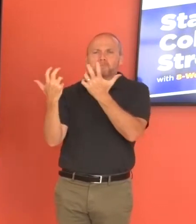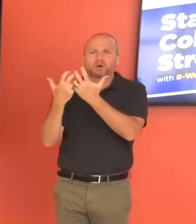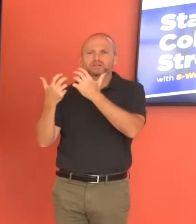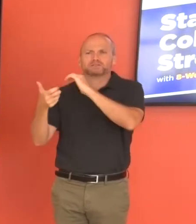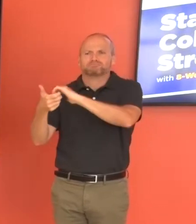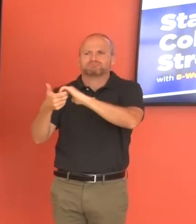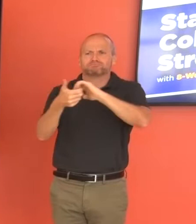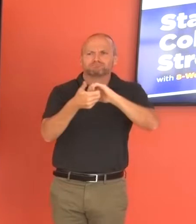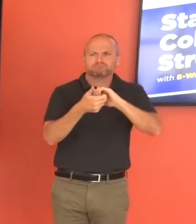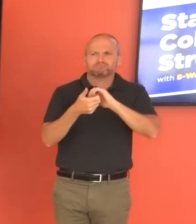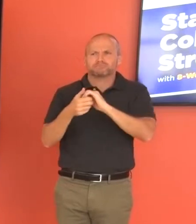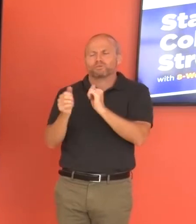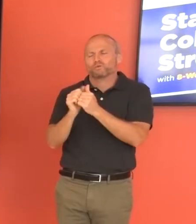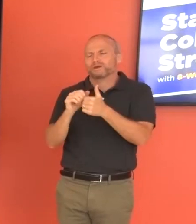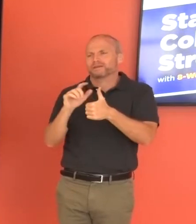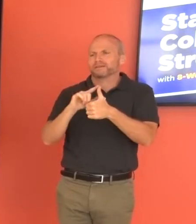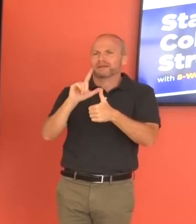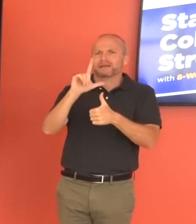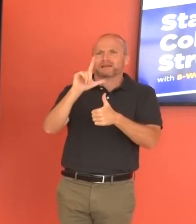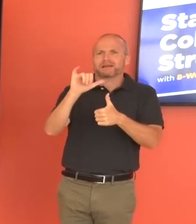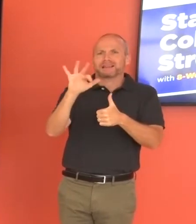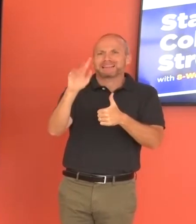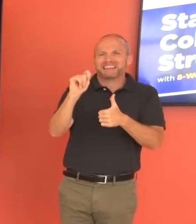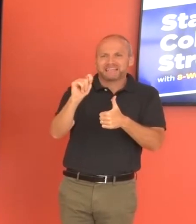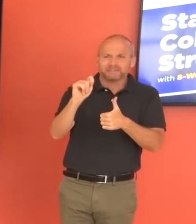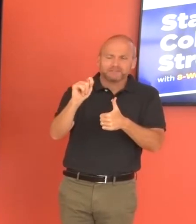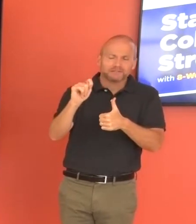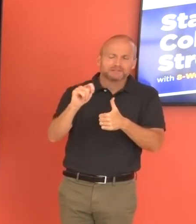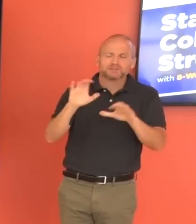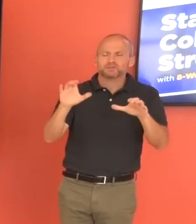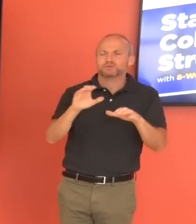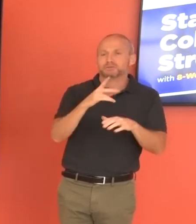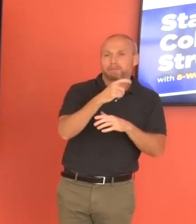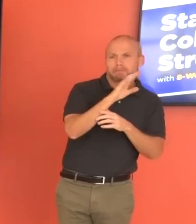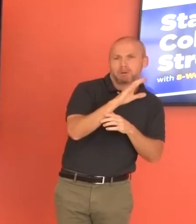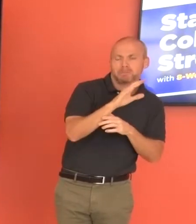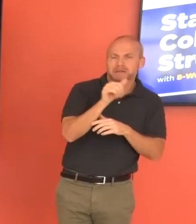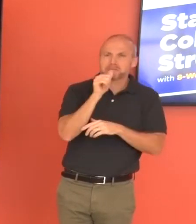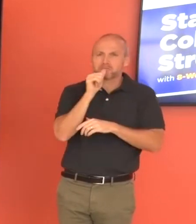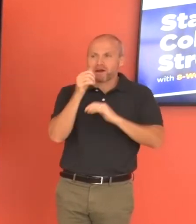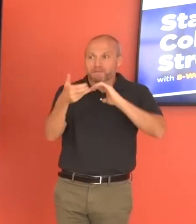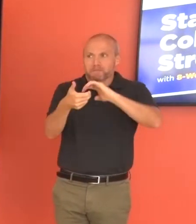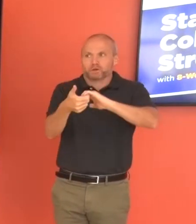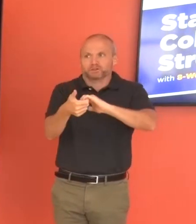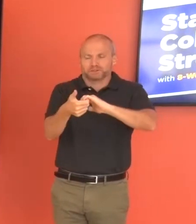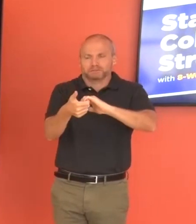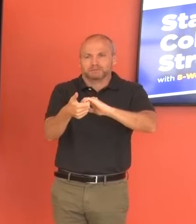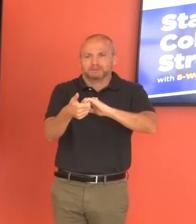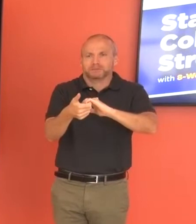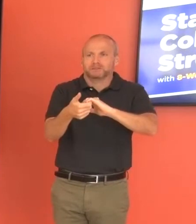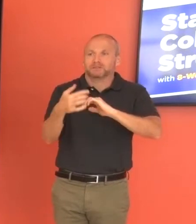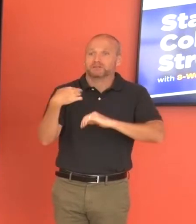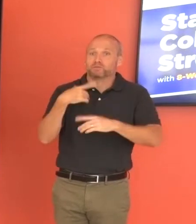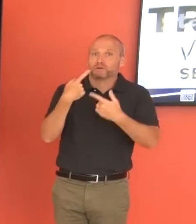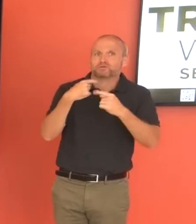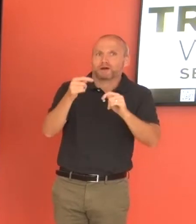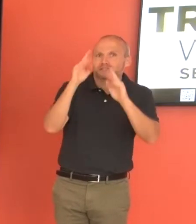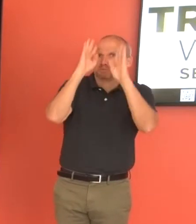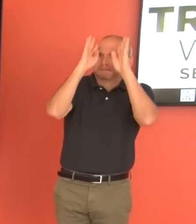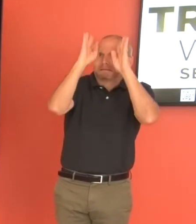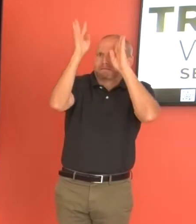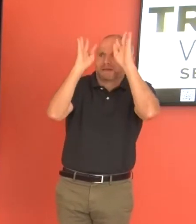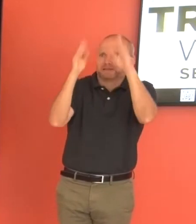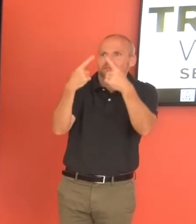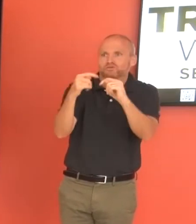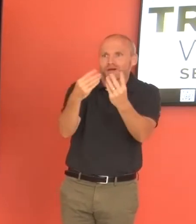the ride-sharing companies like Lyft to do some public-private partnerships that way. So we're trying to be as creative as possible to